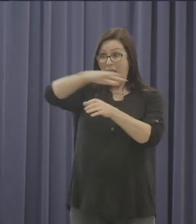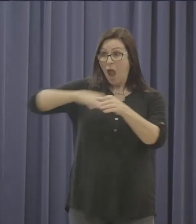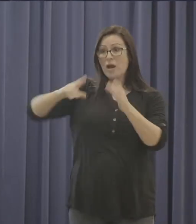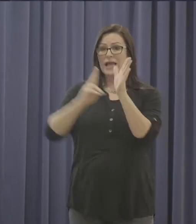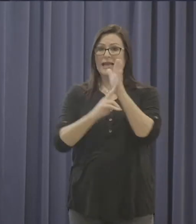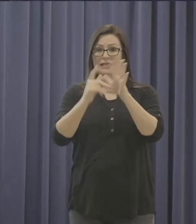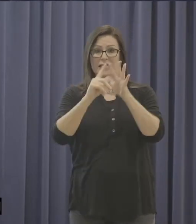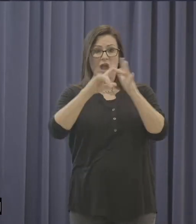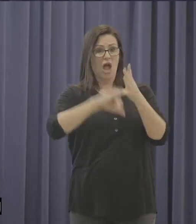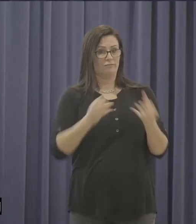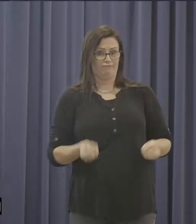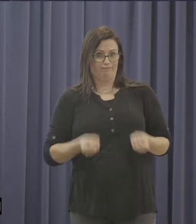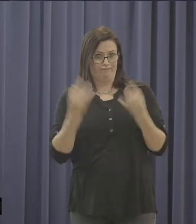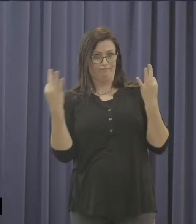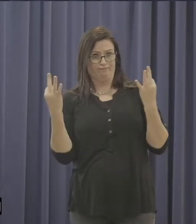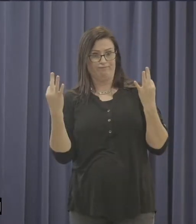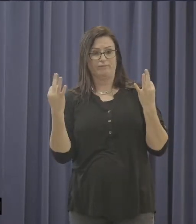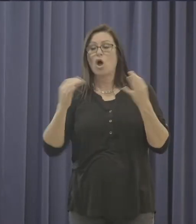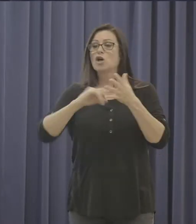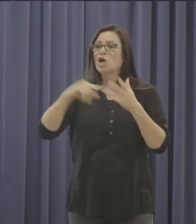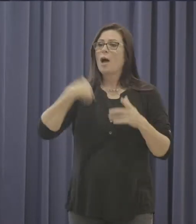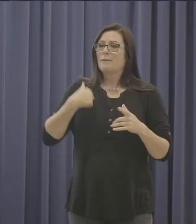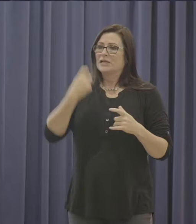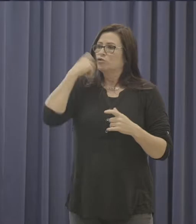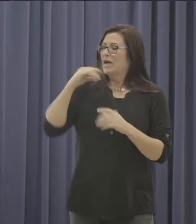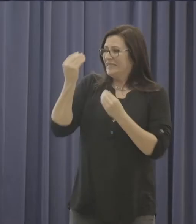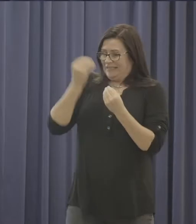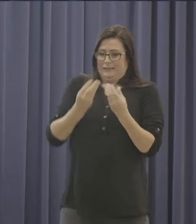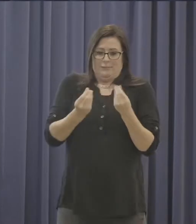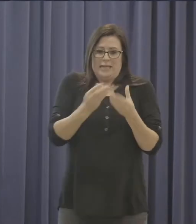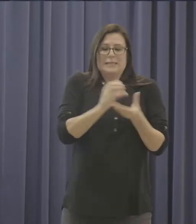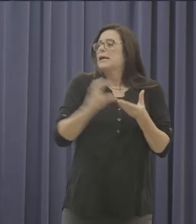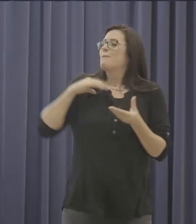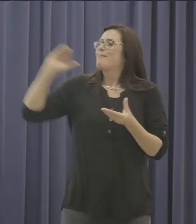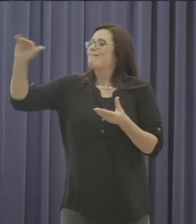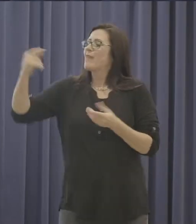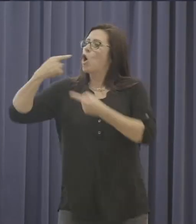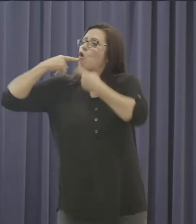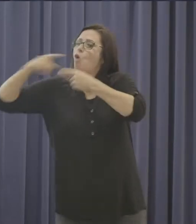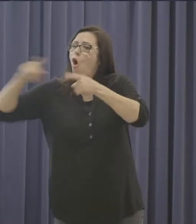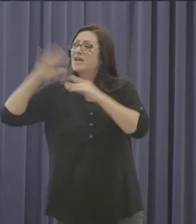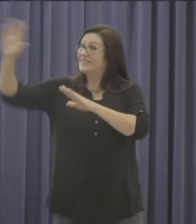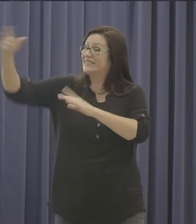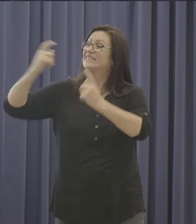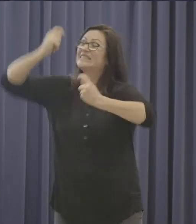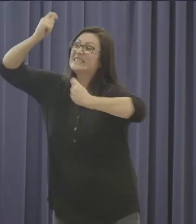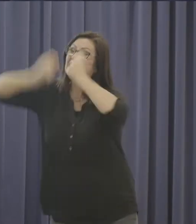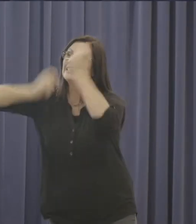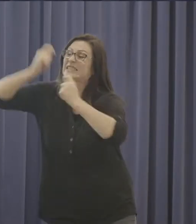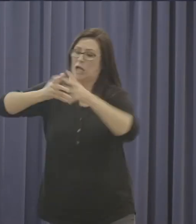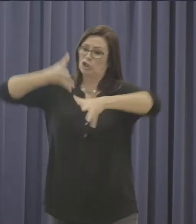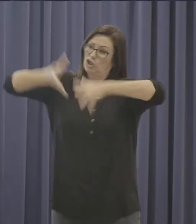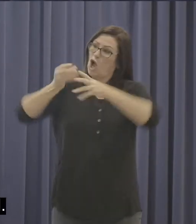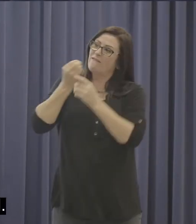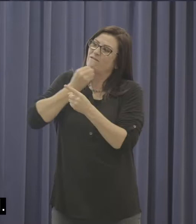yet. So I've learnt to stretch the funding through educating the coaches, using more facial expression, teaching the signs which are specific